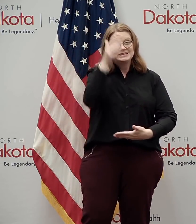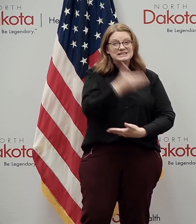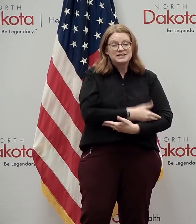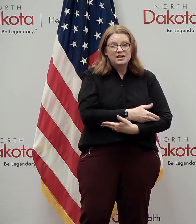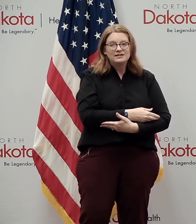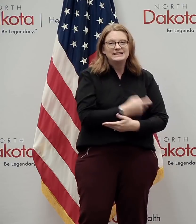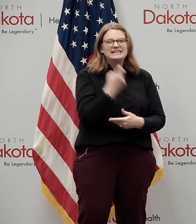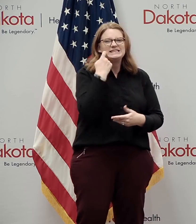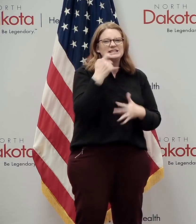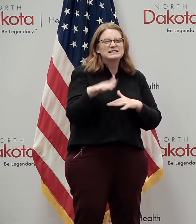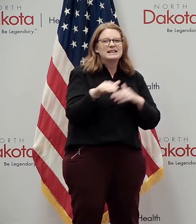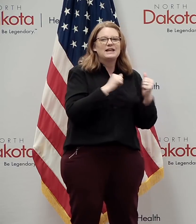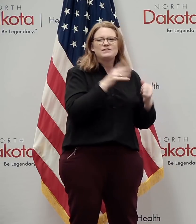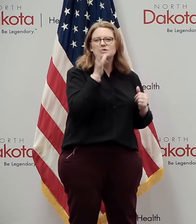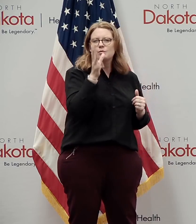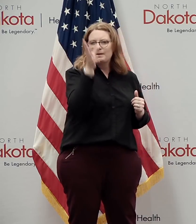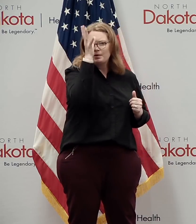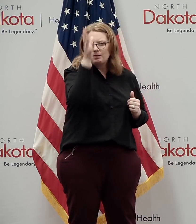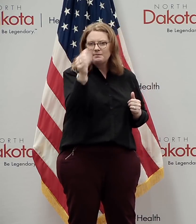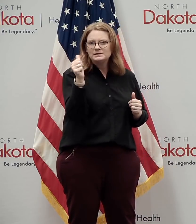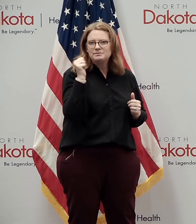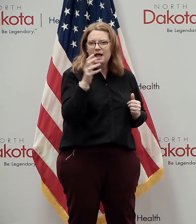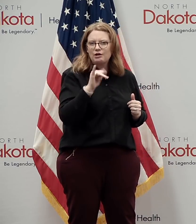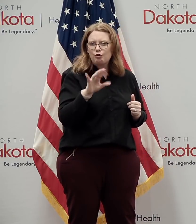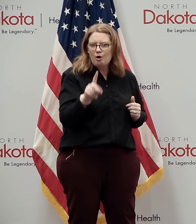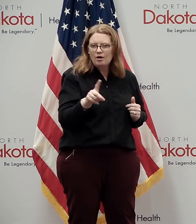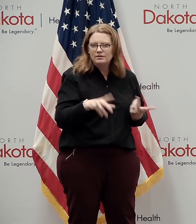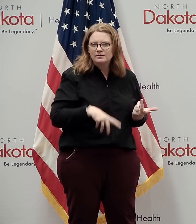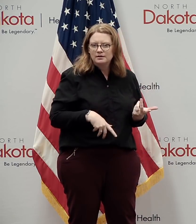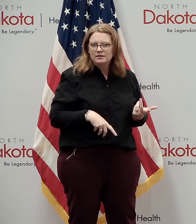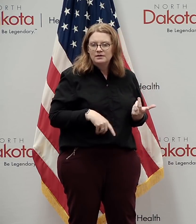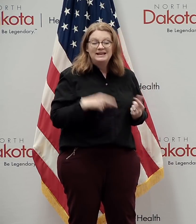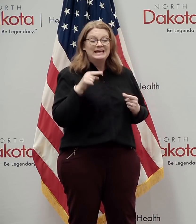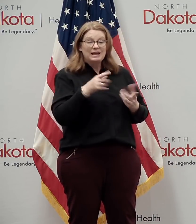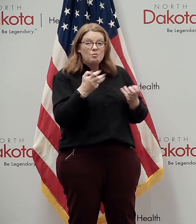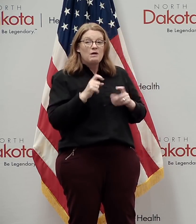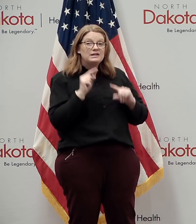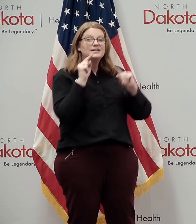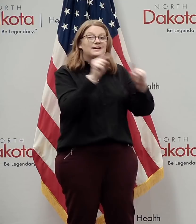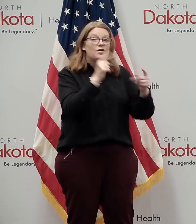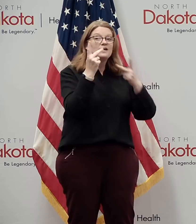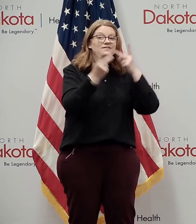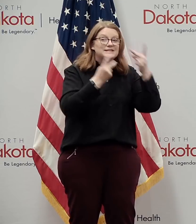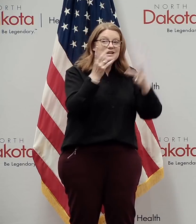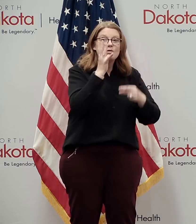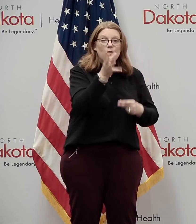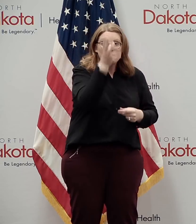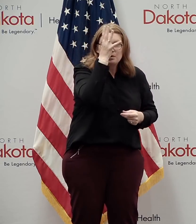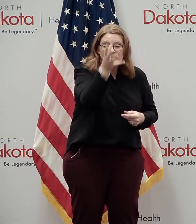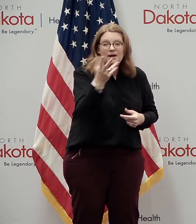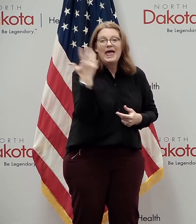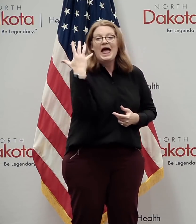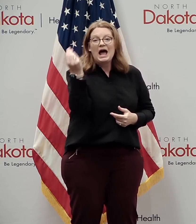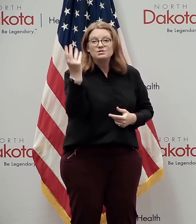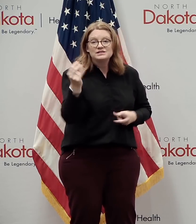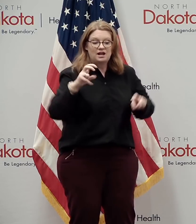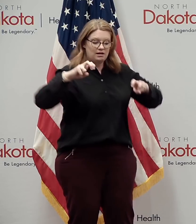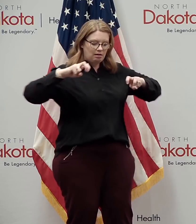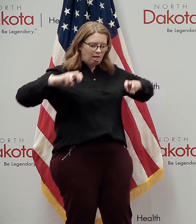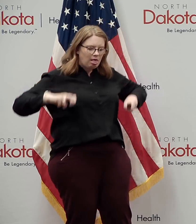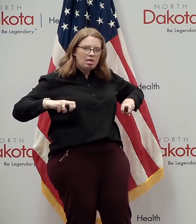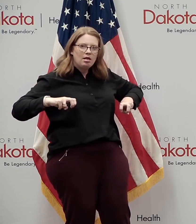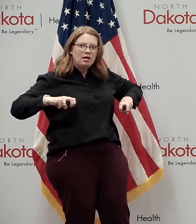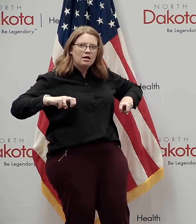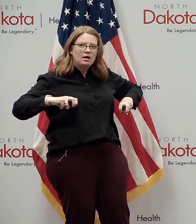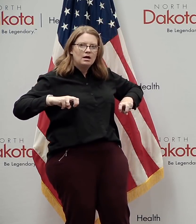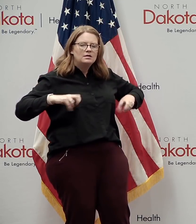just left his grandparents' backyard. Vulnerable adults that he was going to visit outdoors with social distancing and wearing a mask